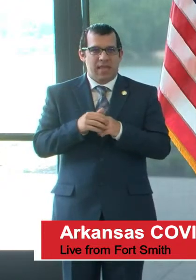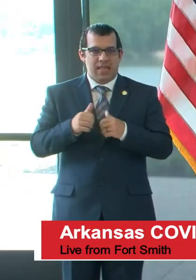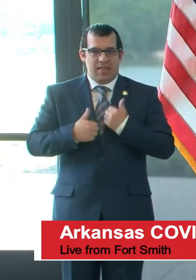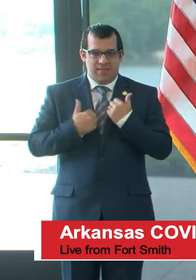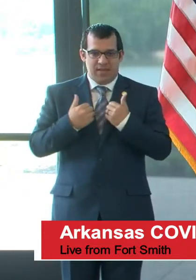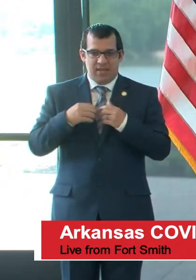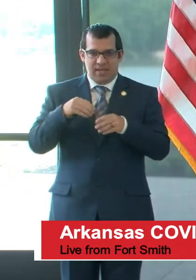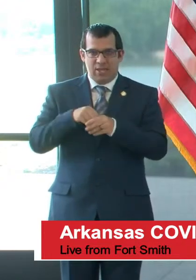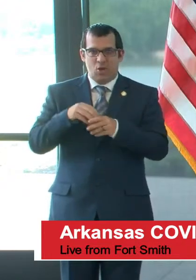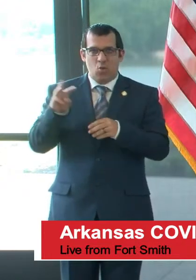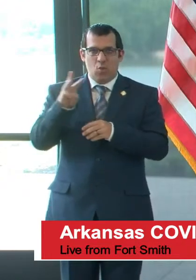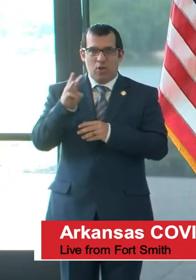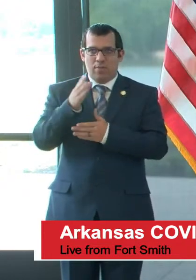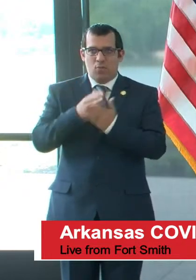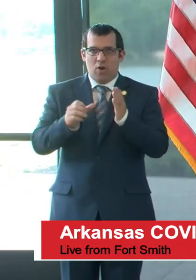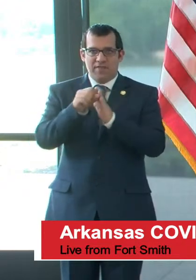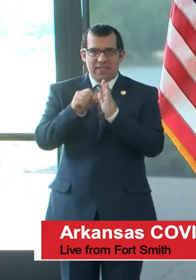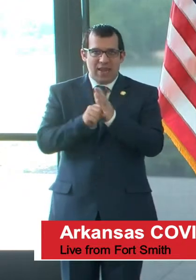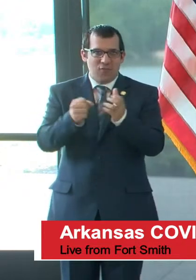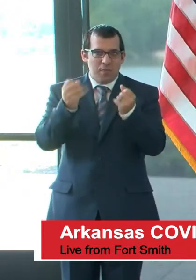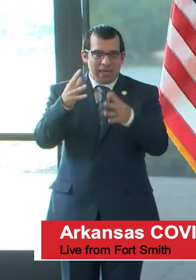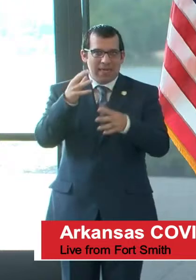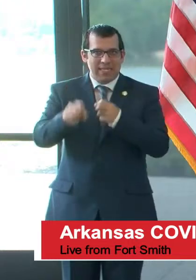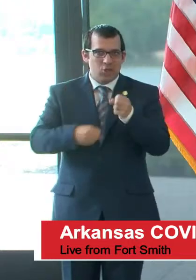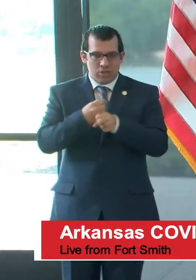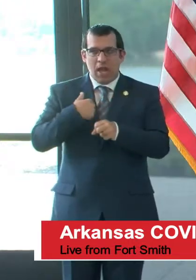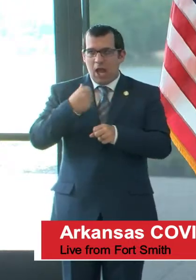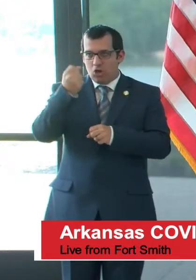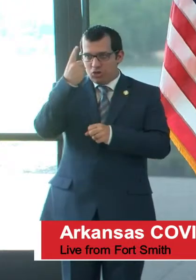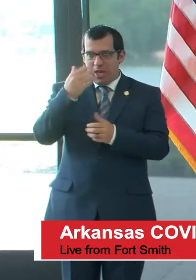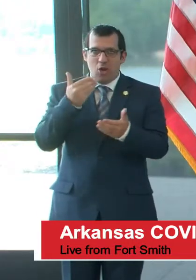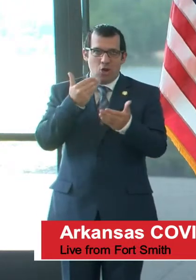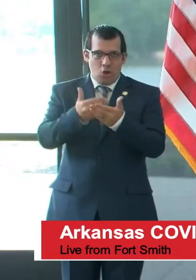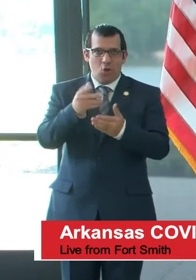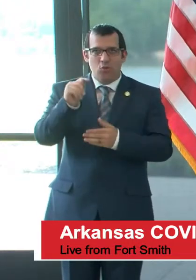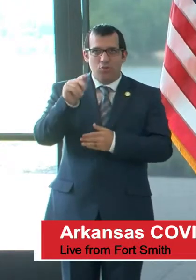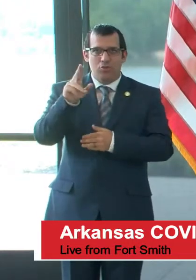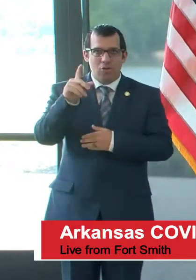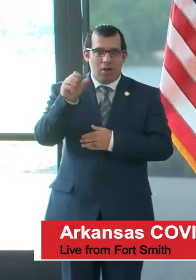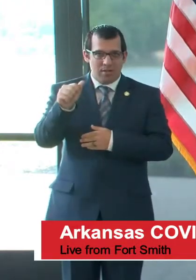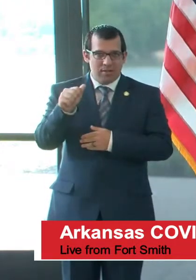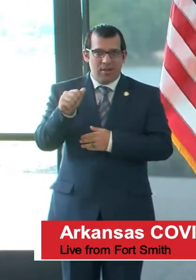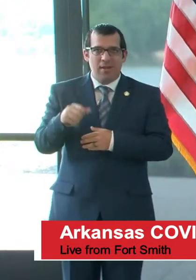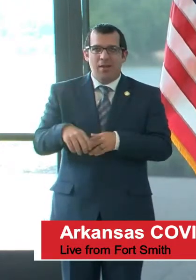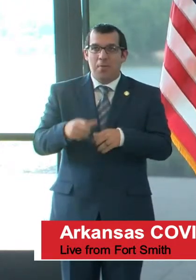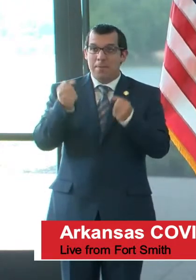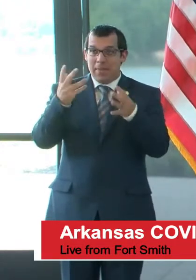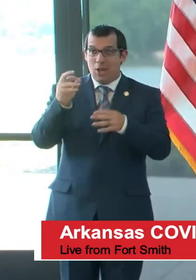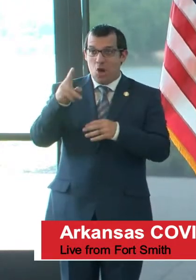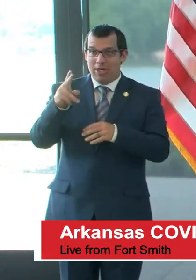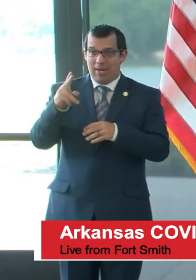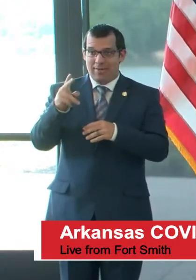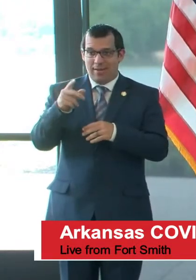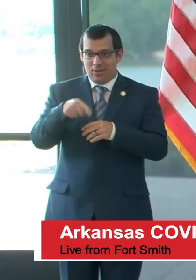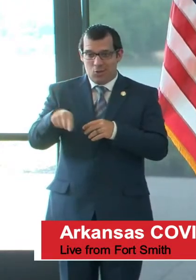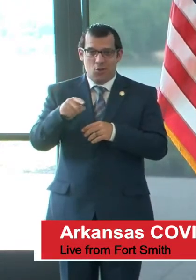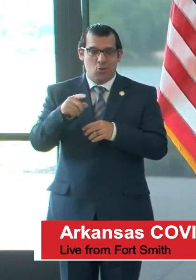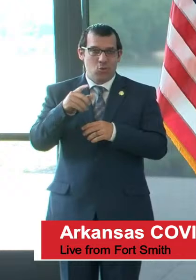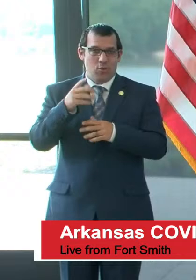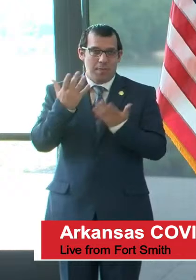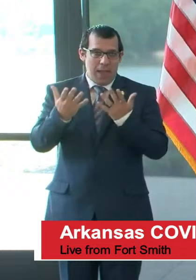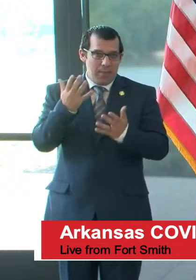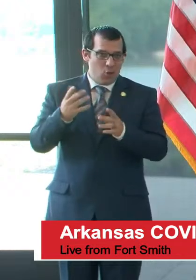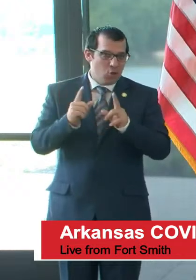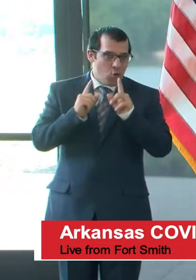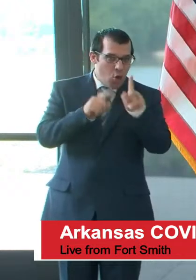living in this western part of the state for many years, I understand how close Tulsa is. There'll be many Arkansans that will be